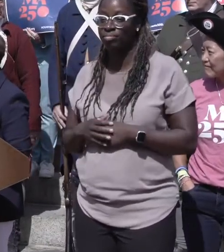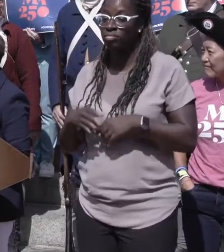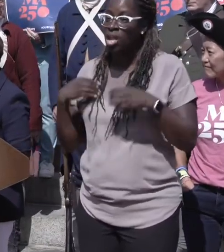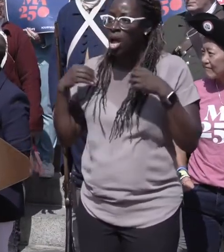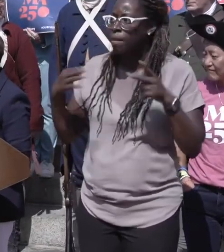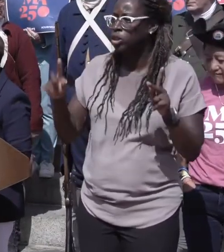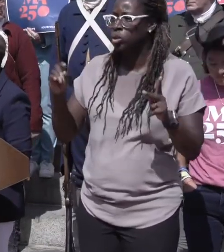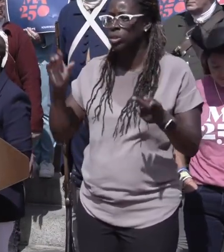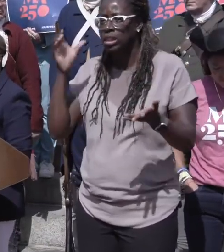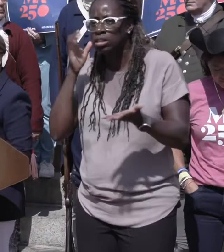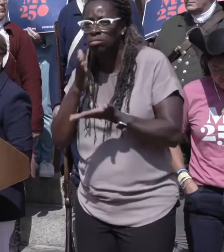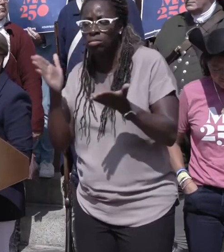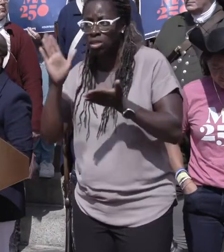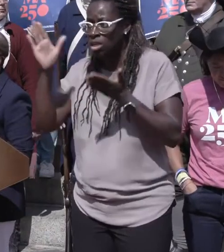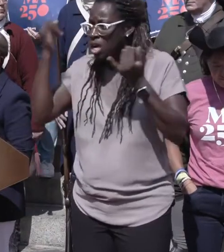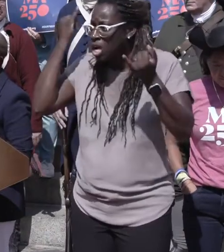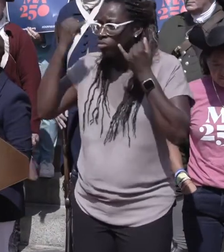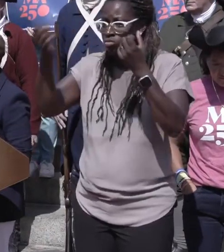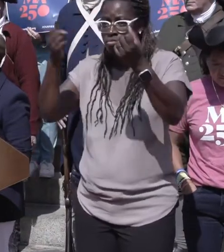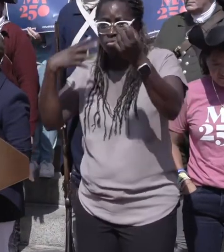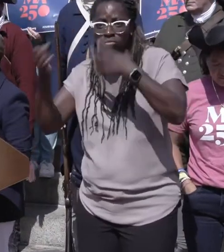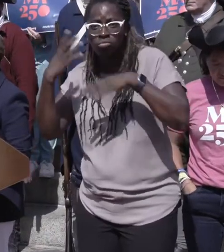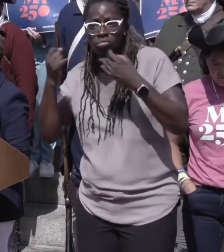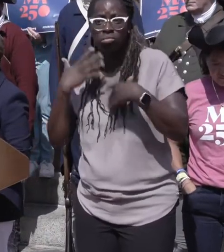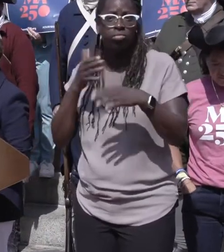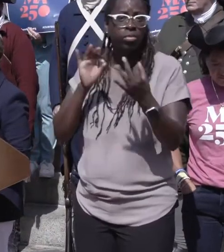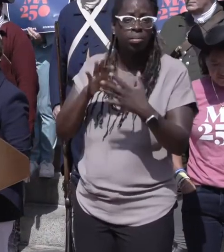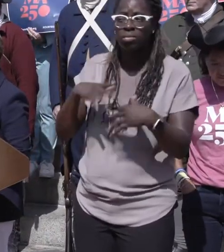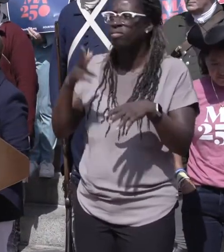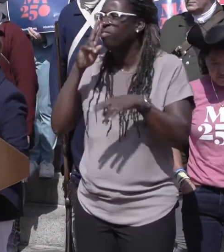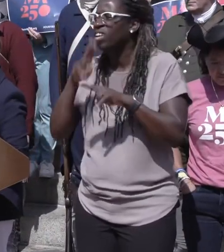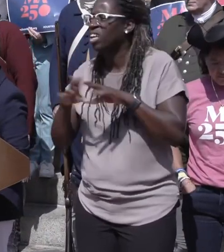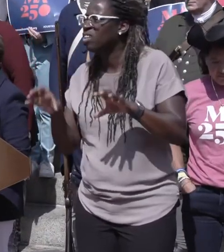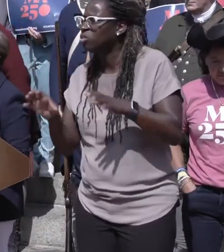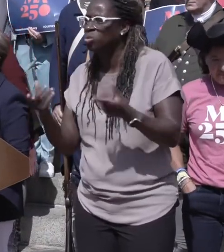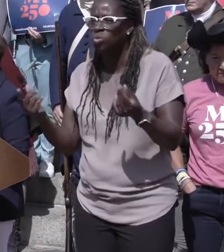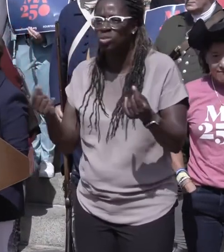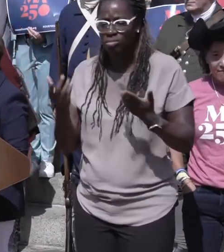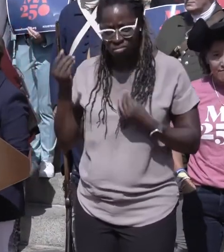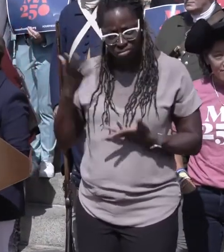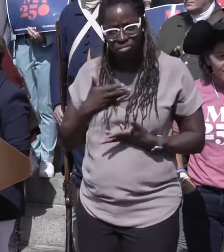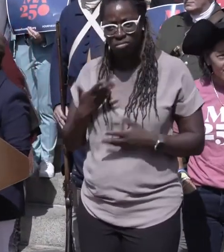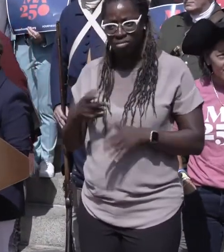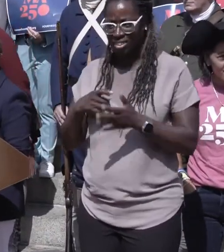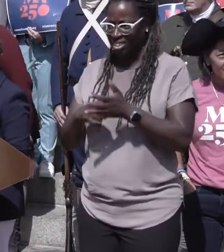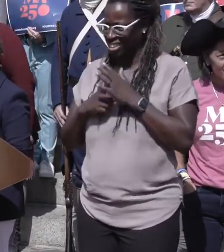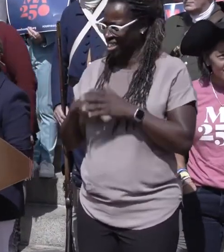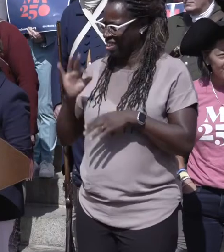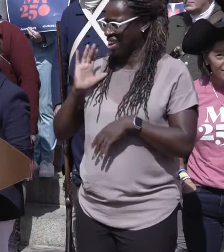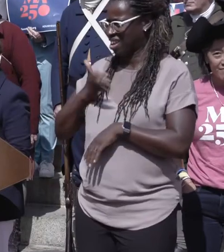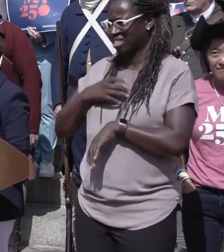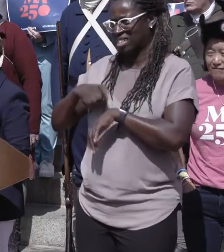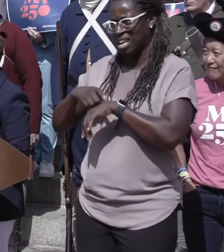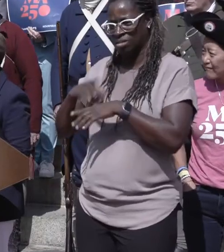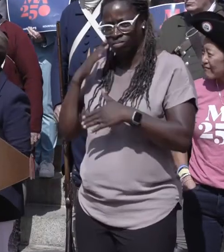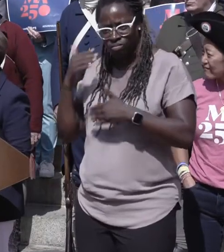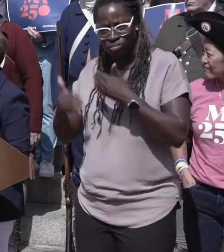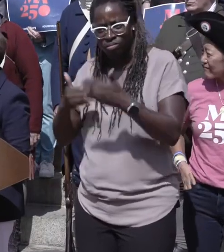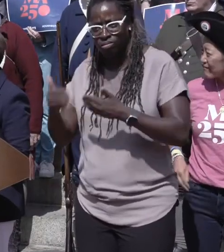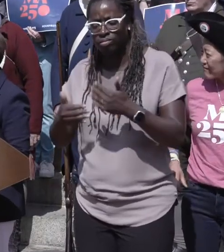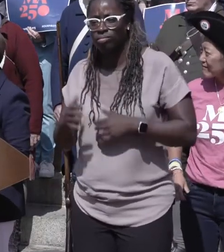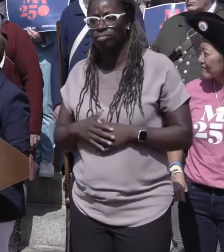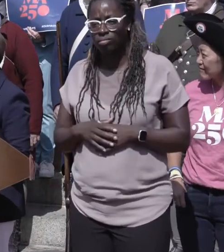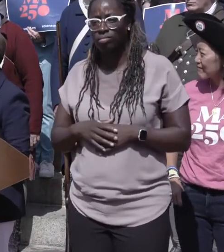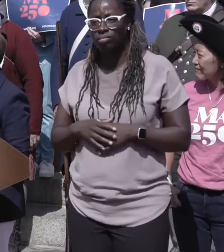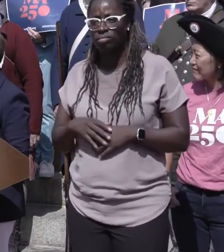stuff we can be doing. Because to be clear, like, we live in a great country, but this is where it all